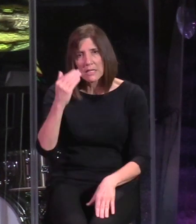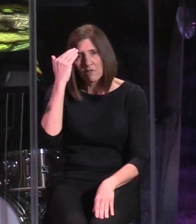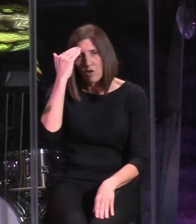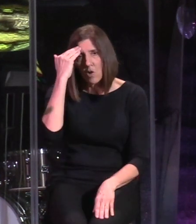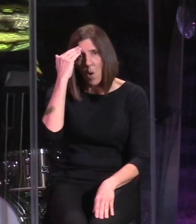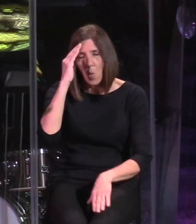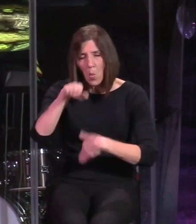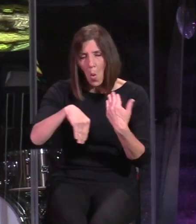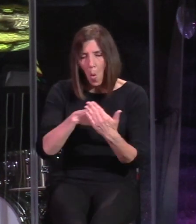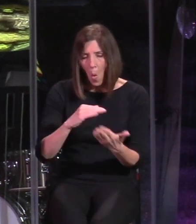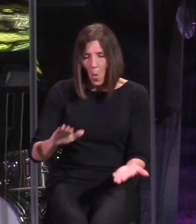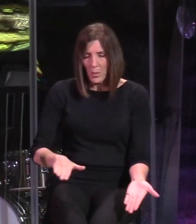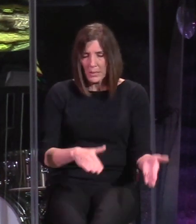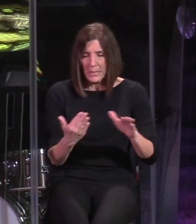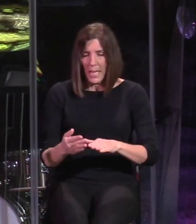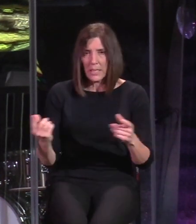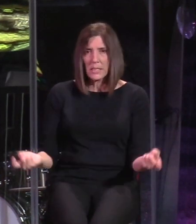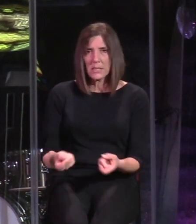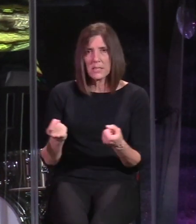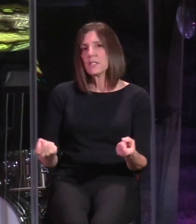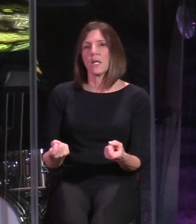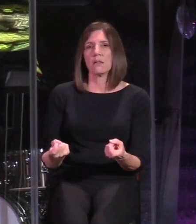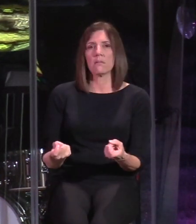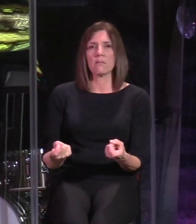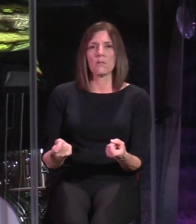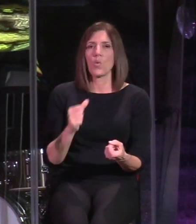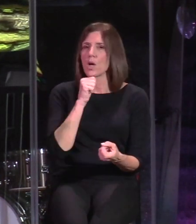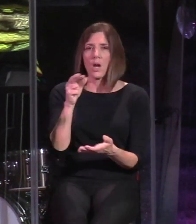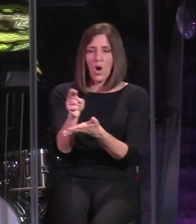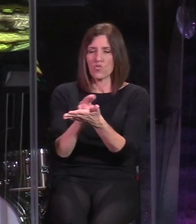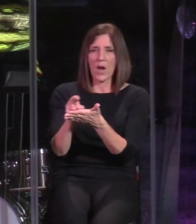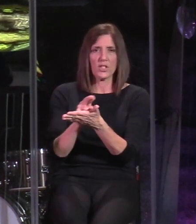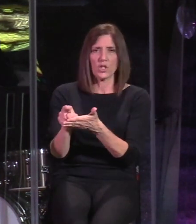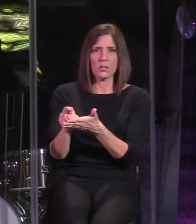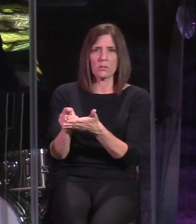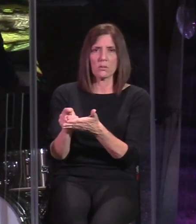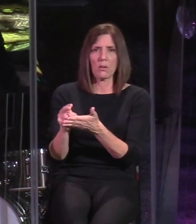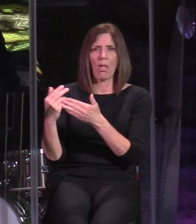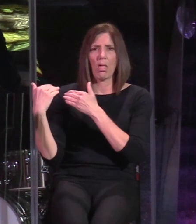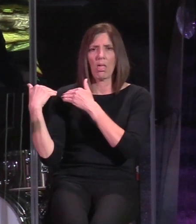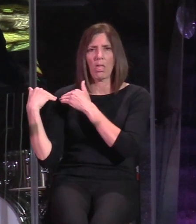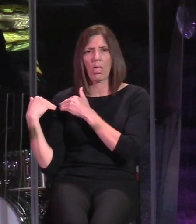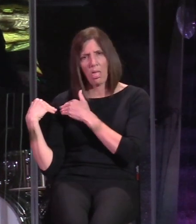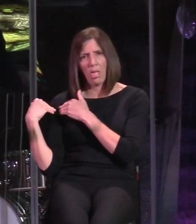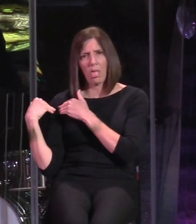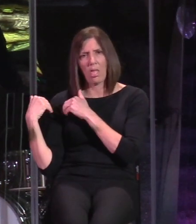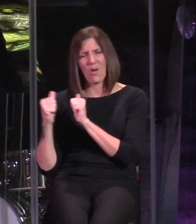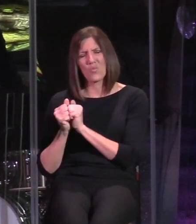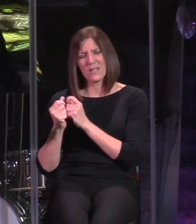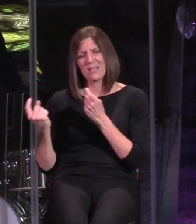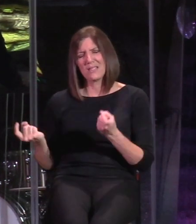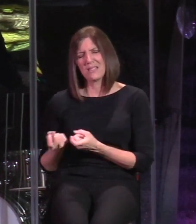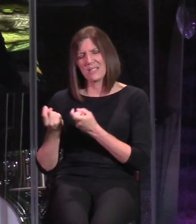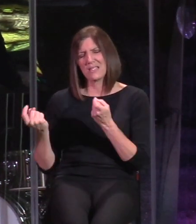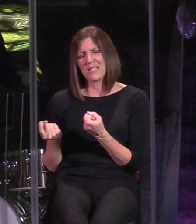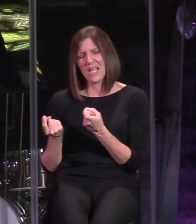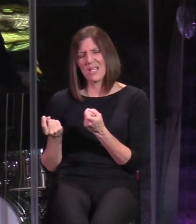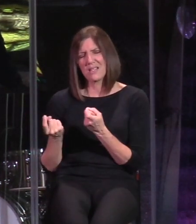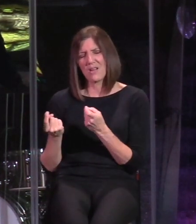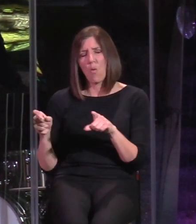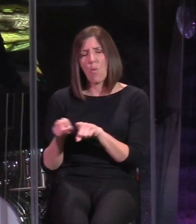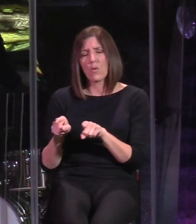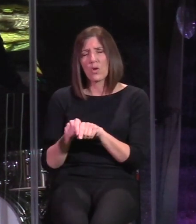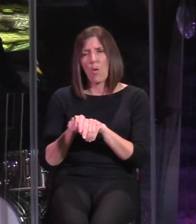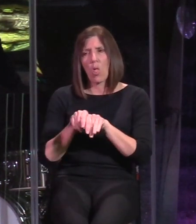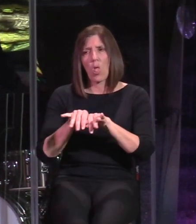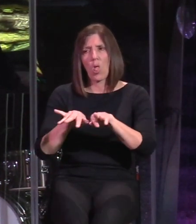in their sin, clothed in their unrighteousness, burdened by their unpayable debt, straying like a sheep.